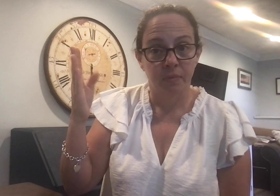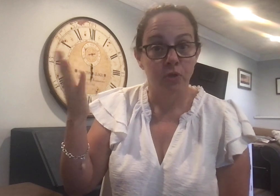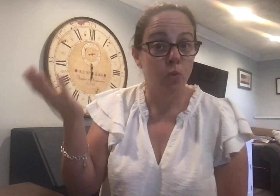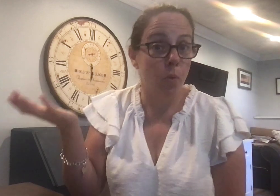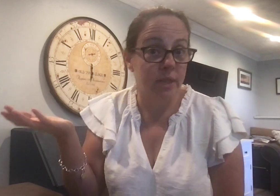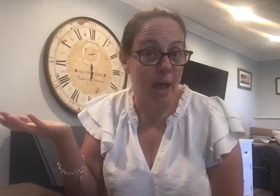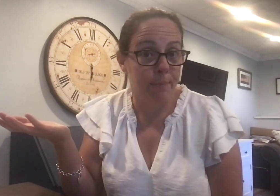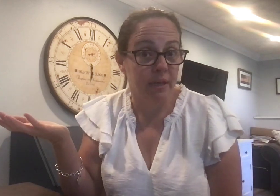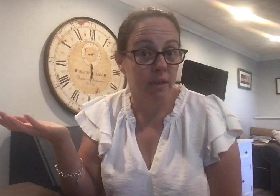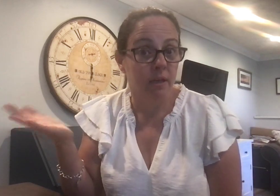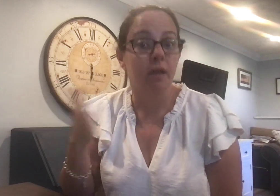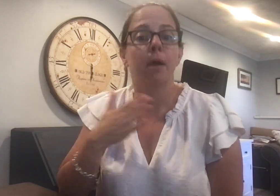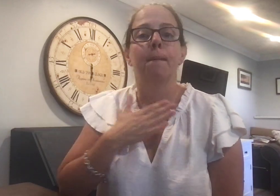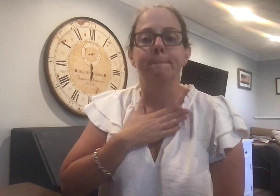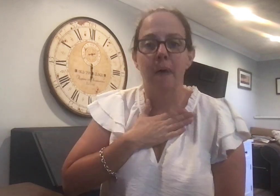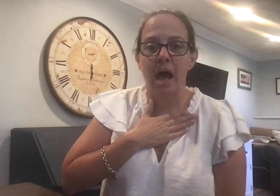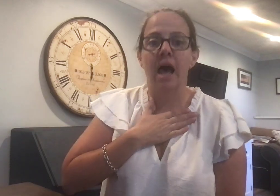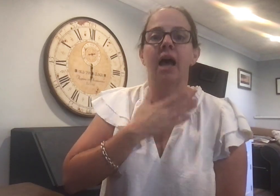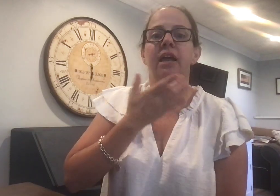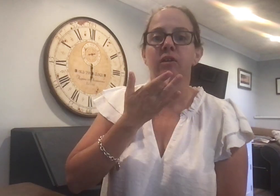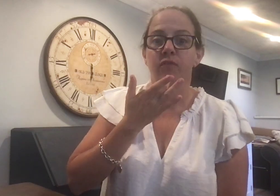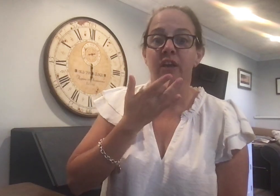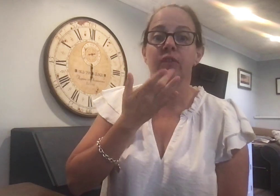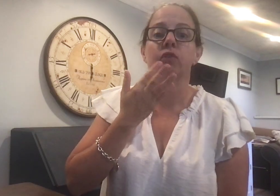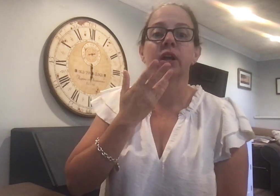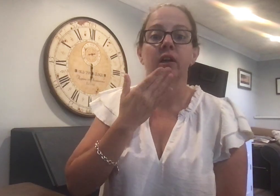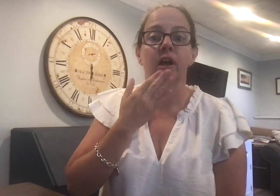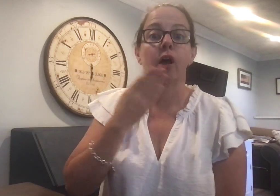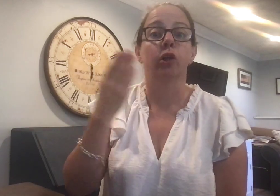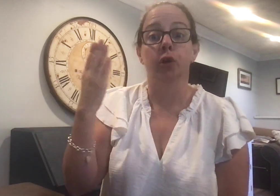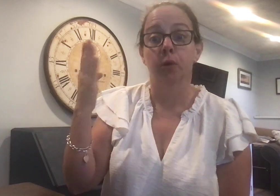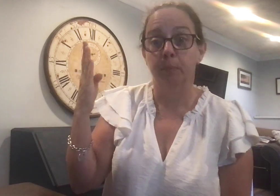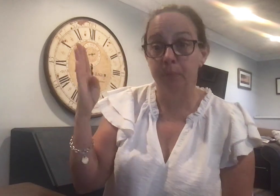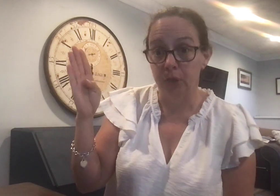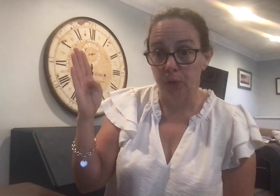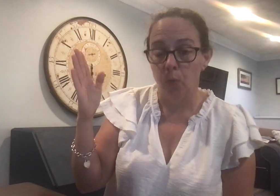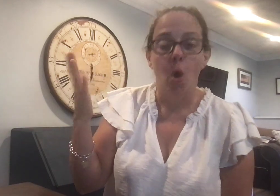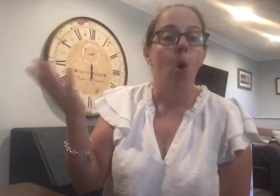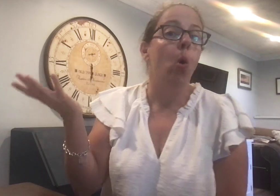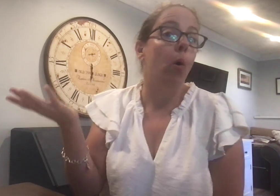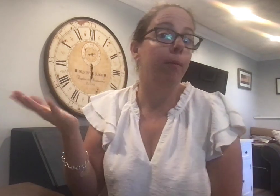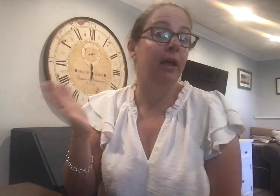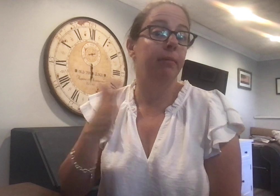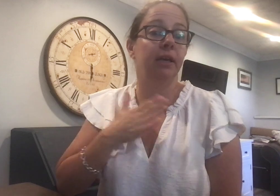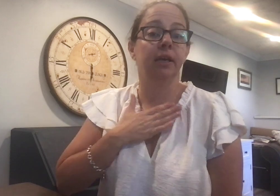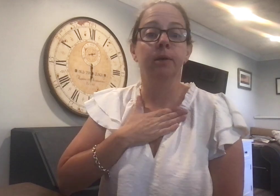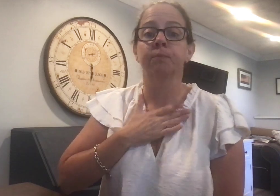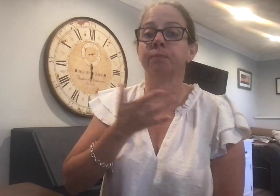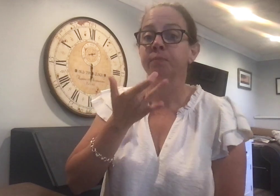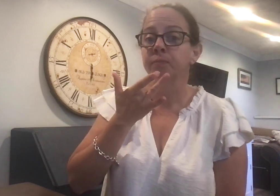so what would that be? My favorite color, blue. Or maybe